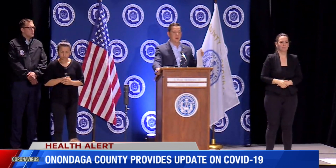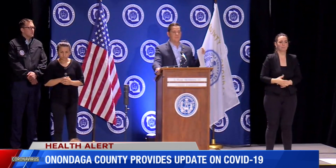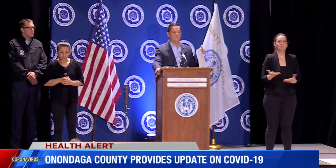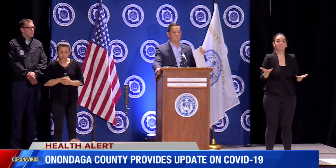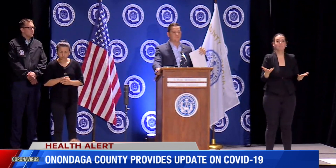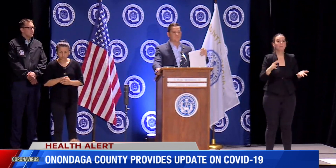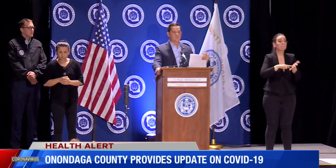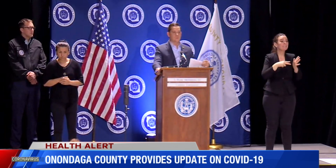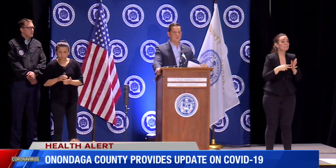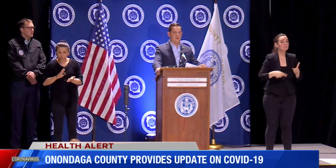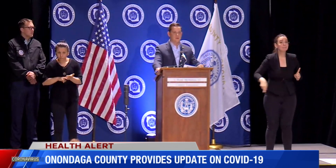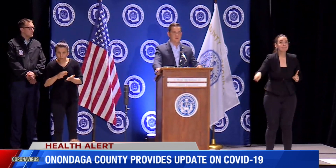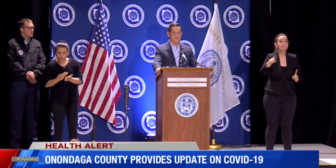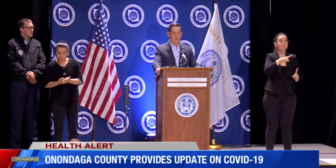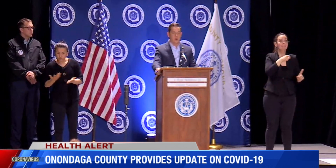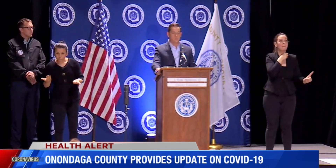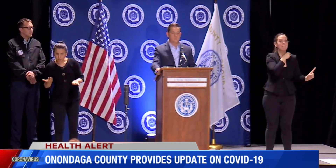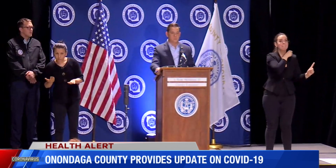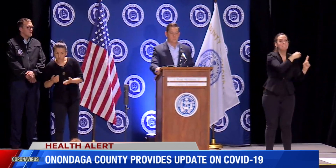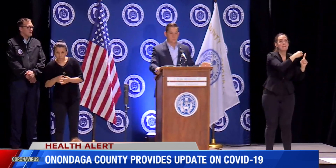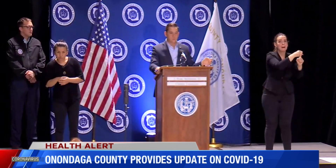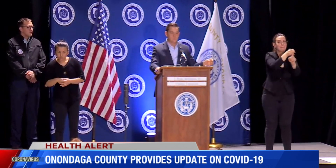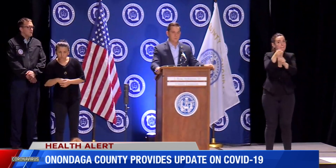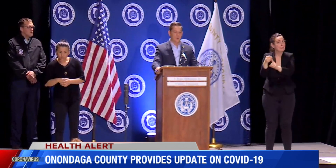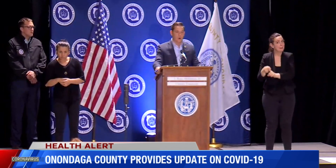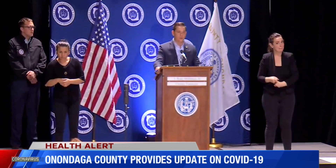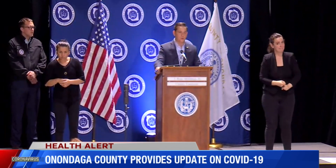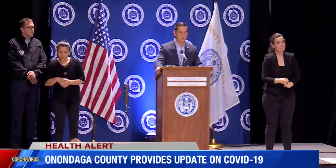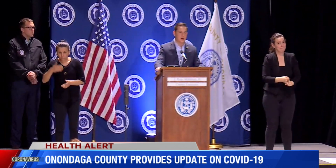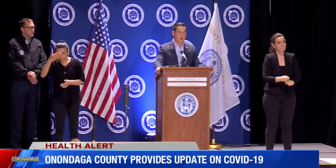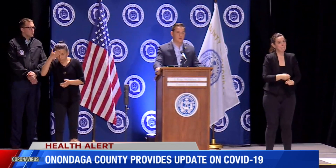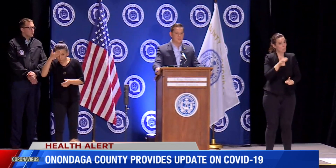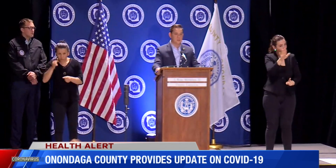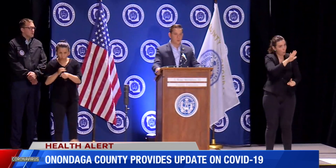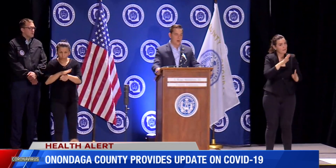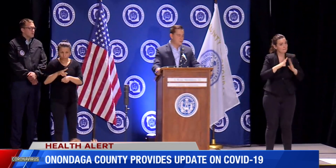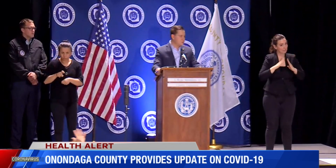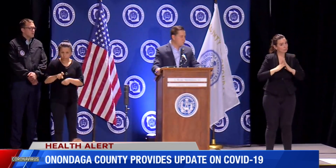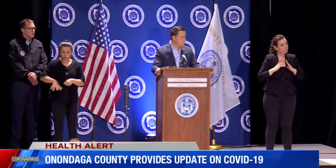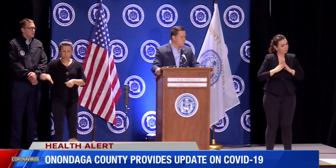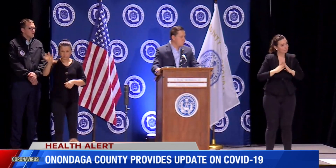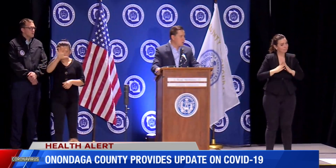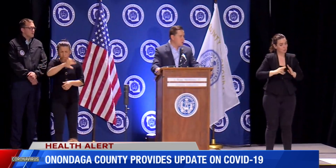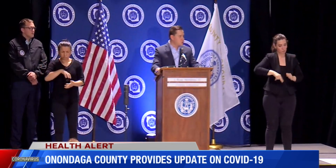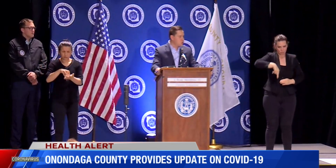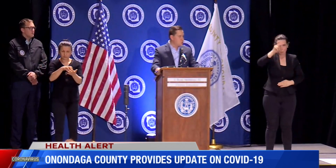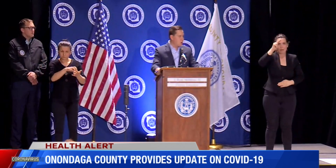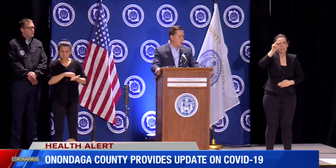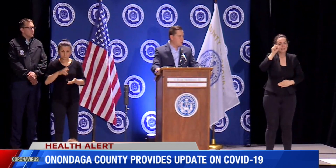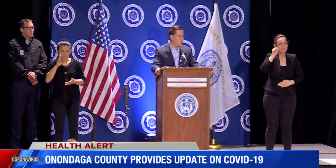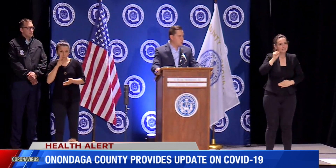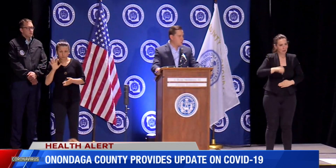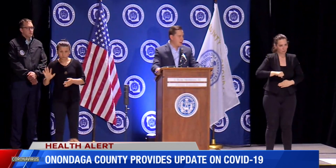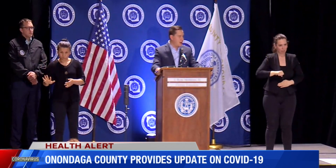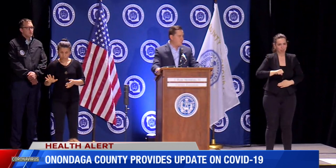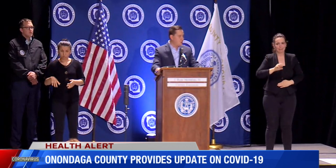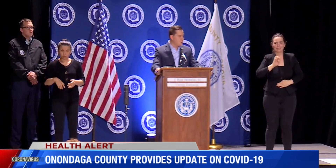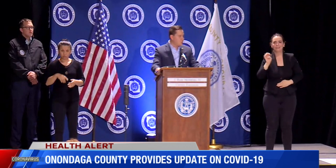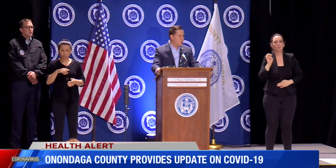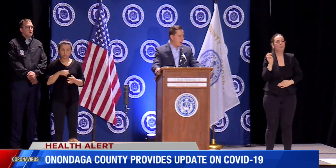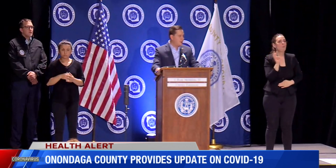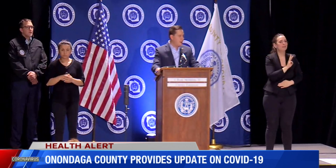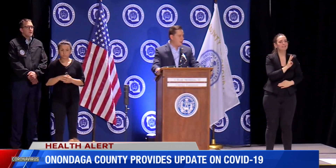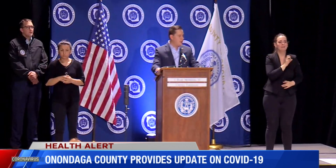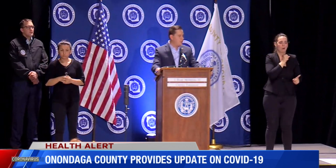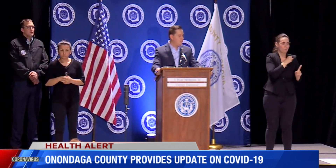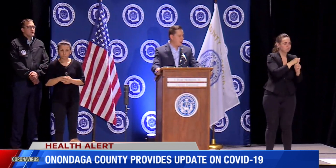us? The virus is everywhere, north, south, east, and west. In these new charts we have,